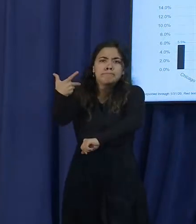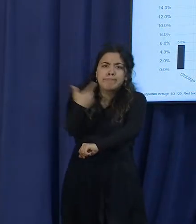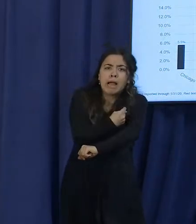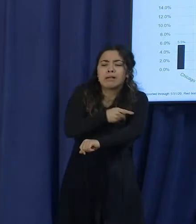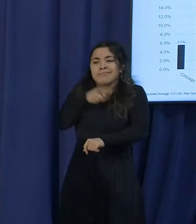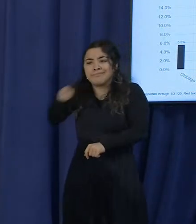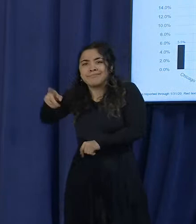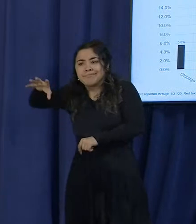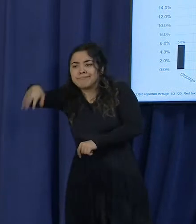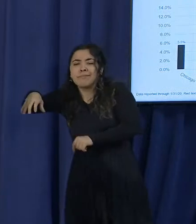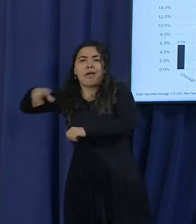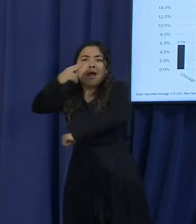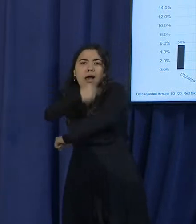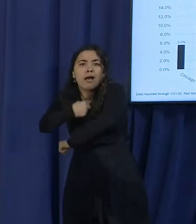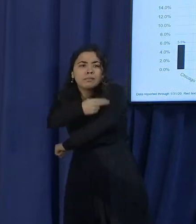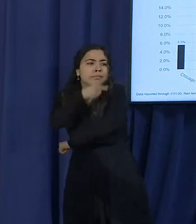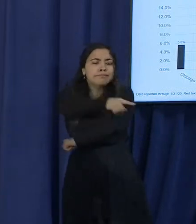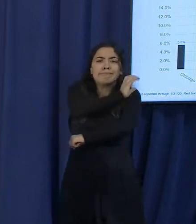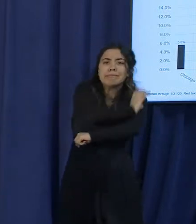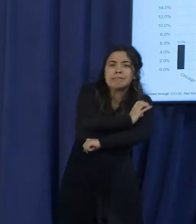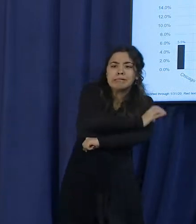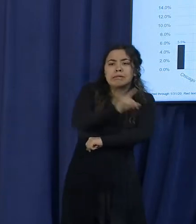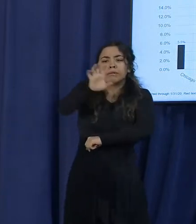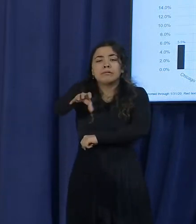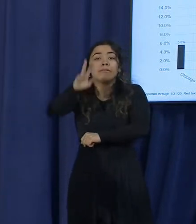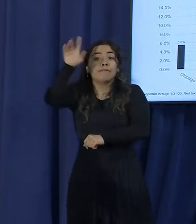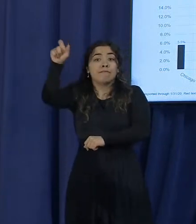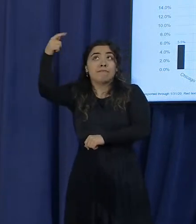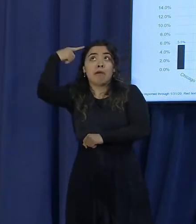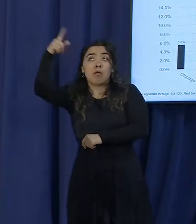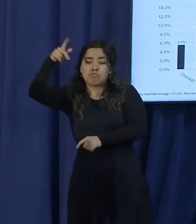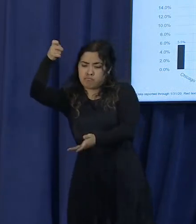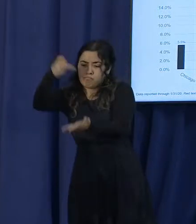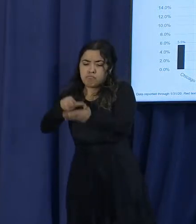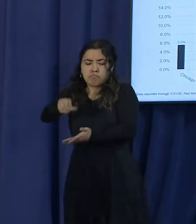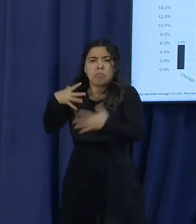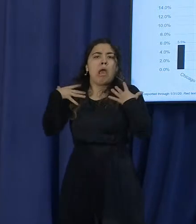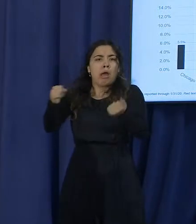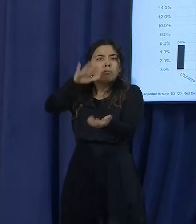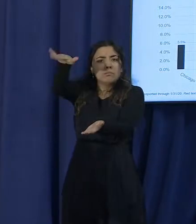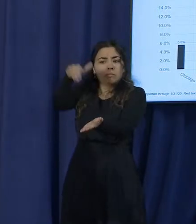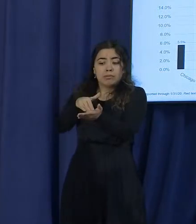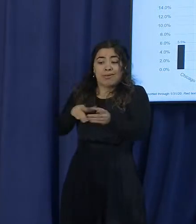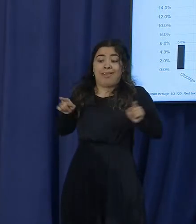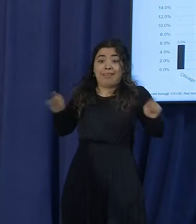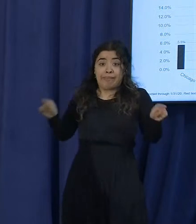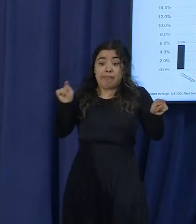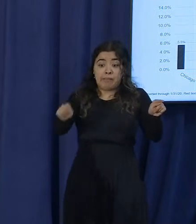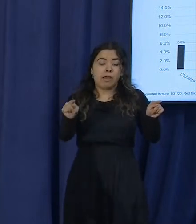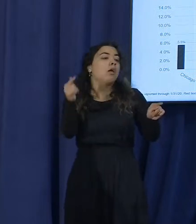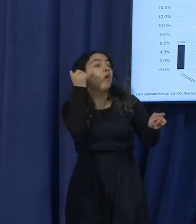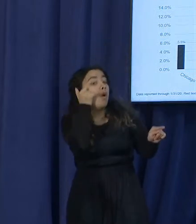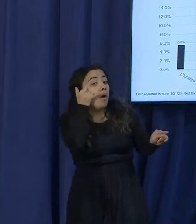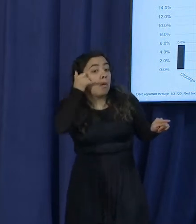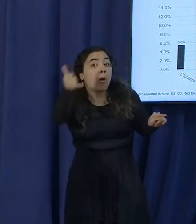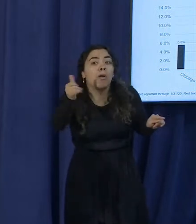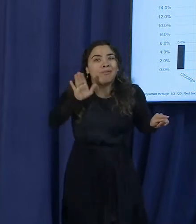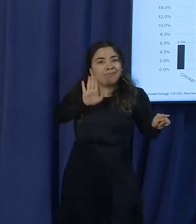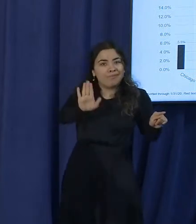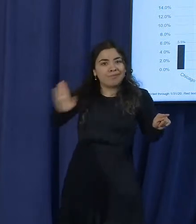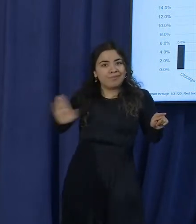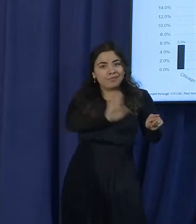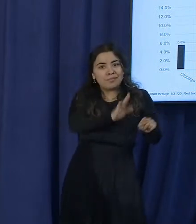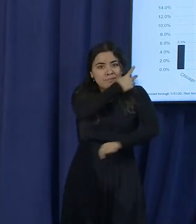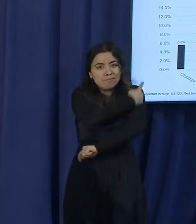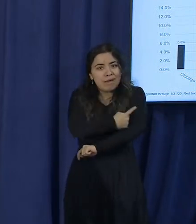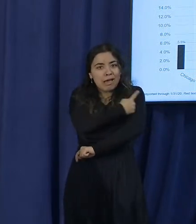to clinics, to federally qualified health centers, and asked them to call their highest risk existing patients.